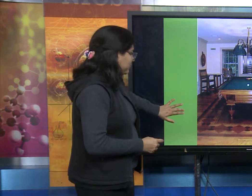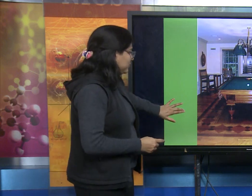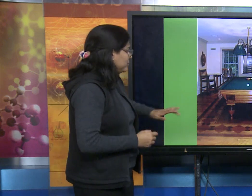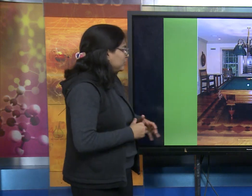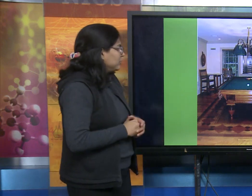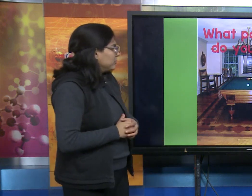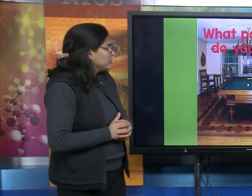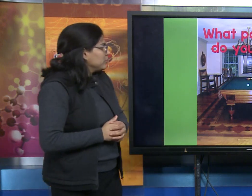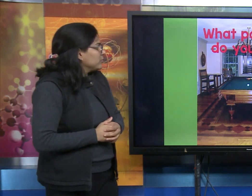Let us see.